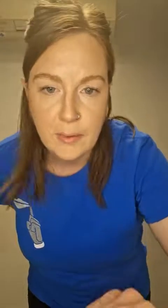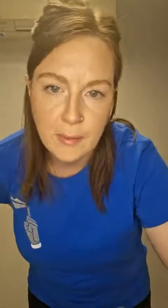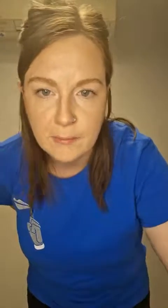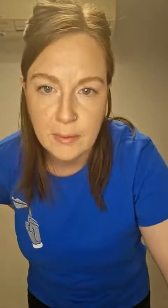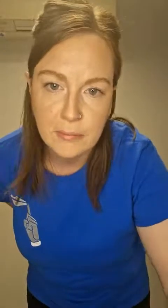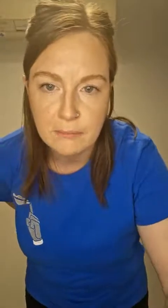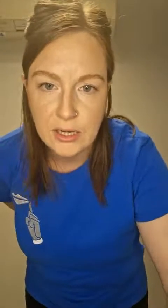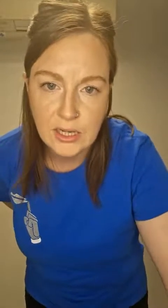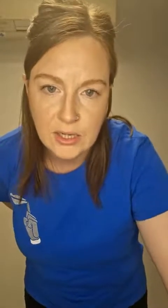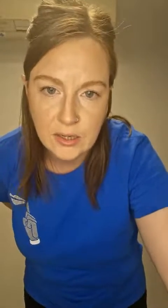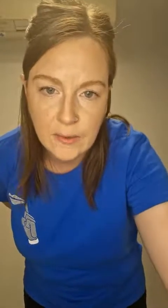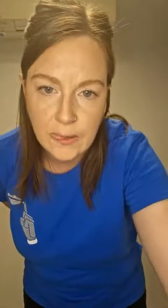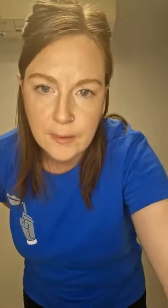Ba, ba, ba.